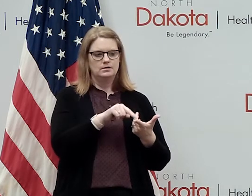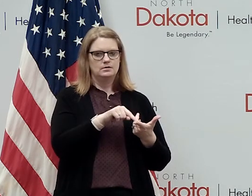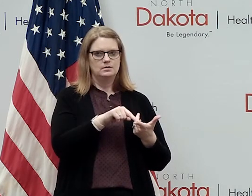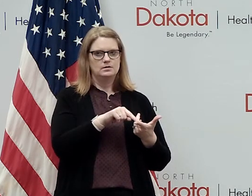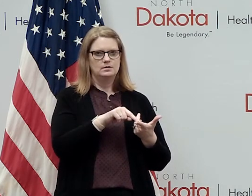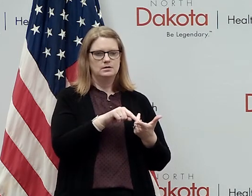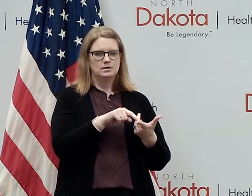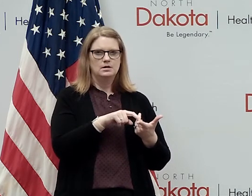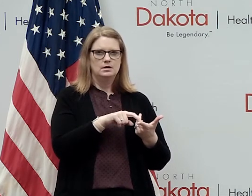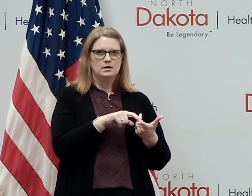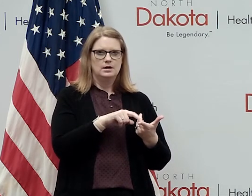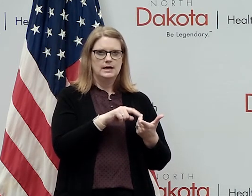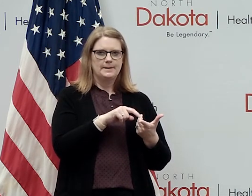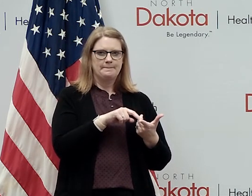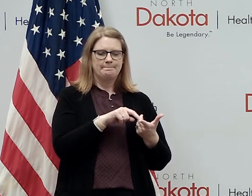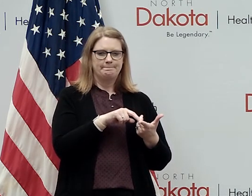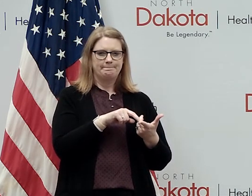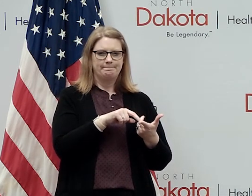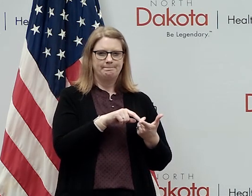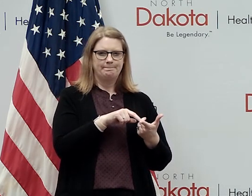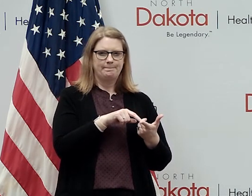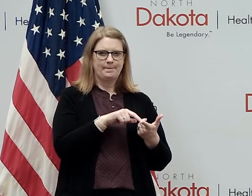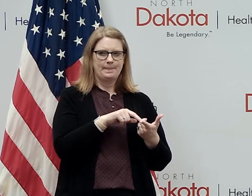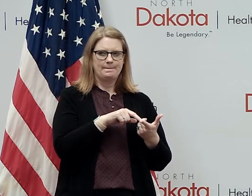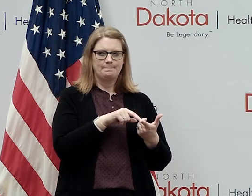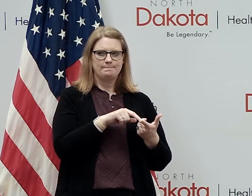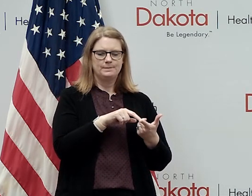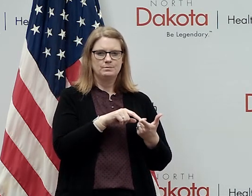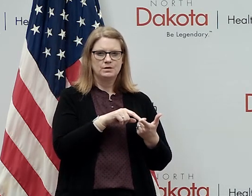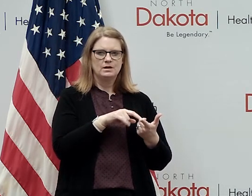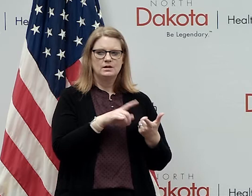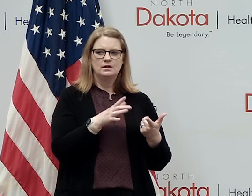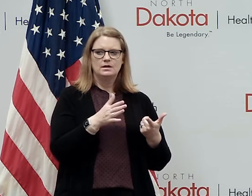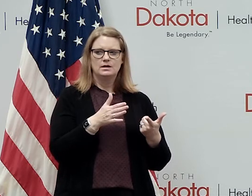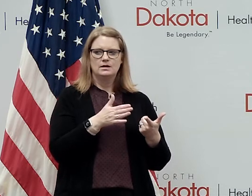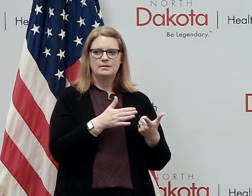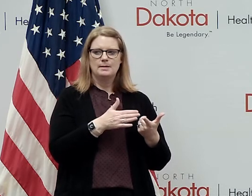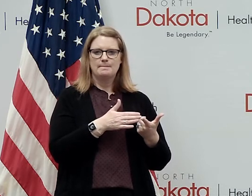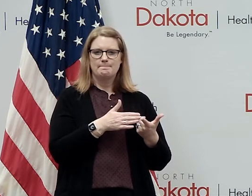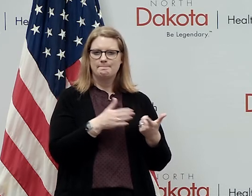done we're doing a fairly large